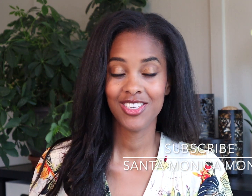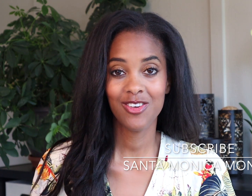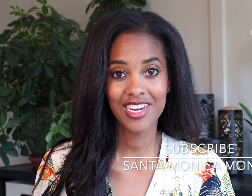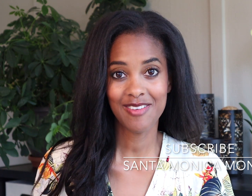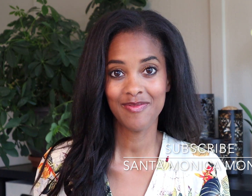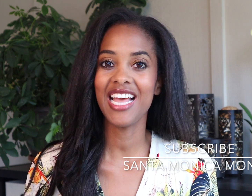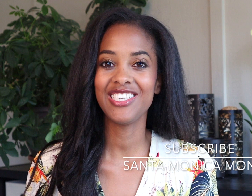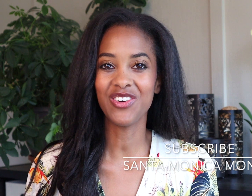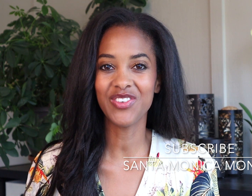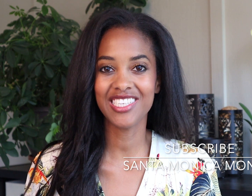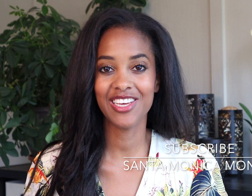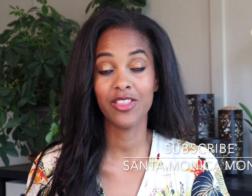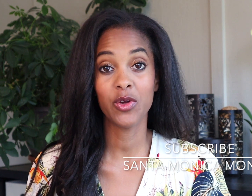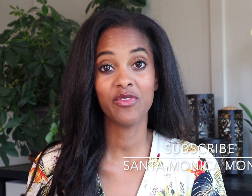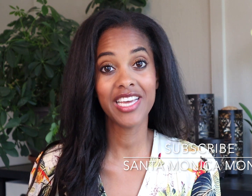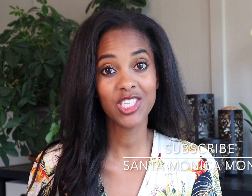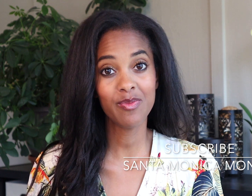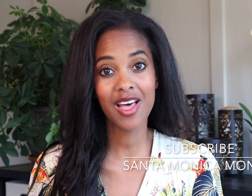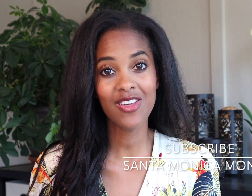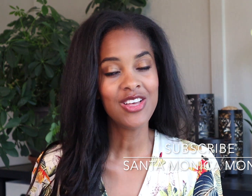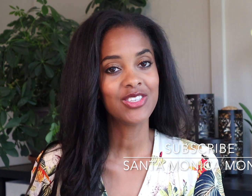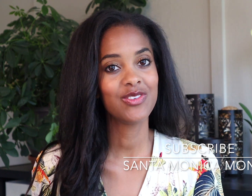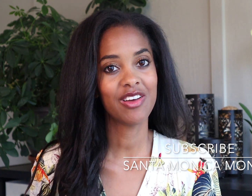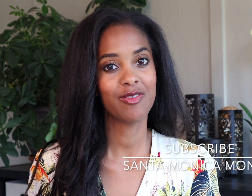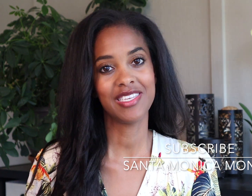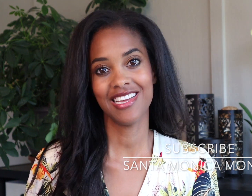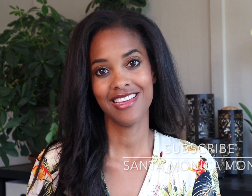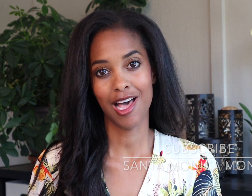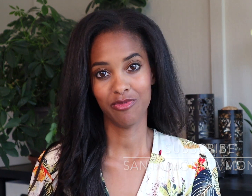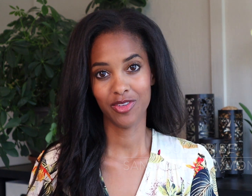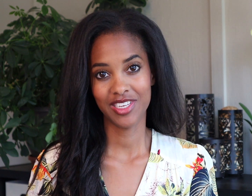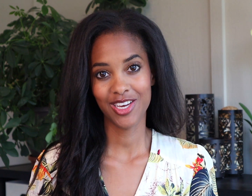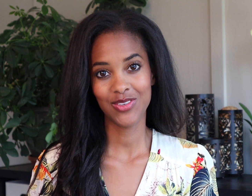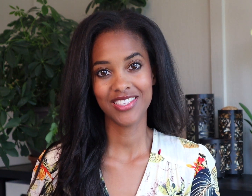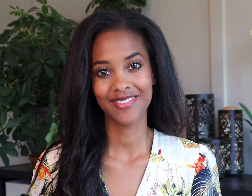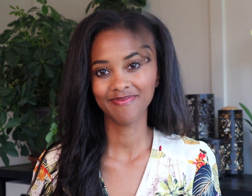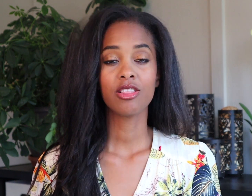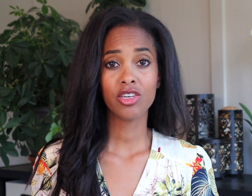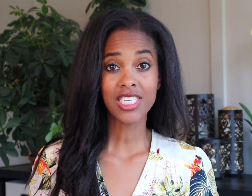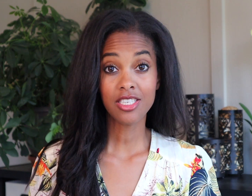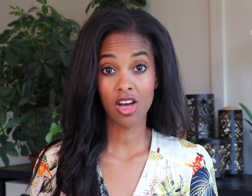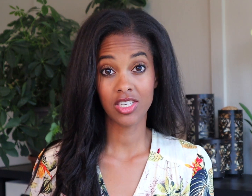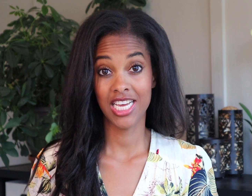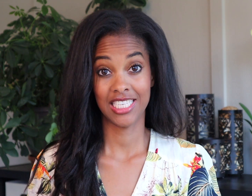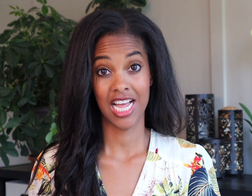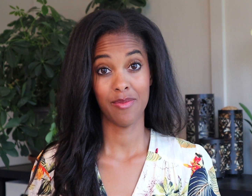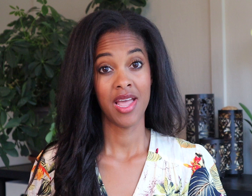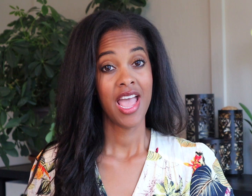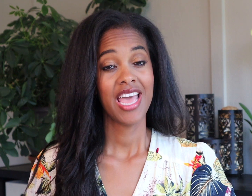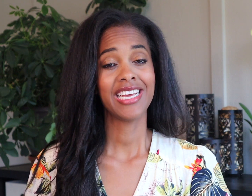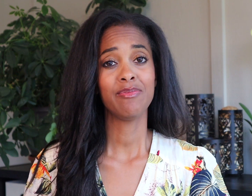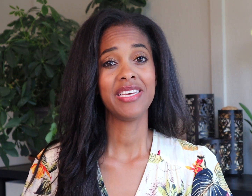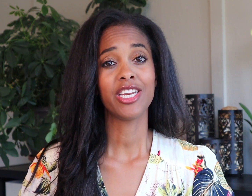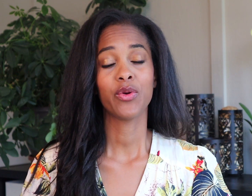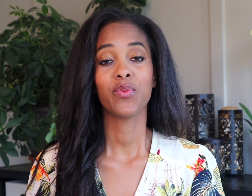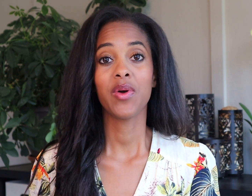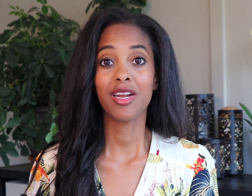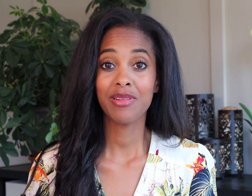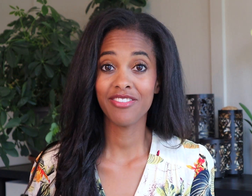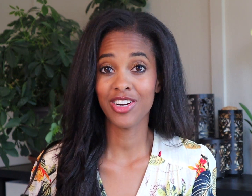already. And don't forget to hit the notification bell so you'll never miss any helpful videos. Learning to talk takes time, and it can be incredibly